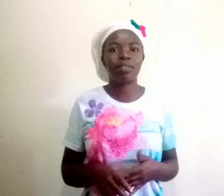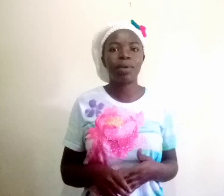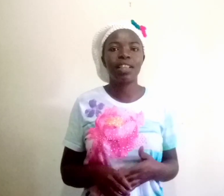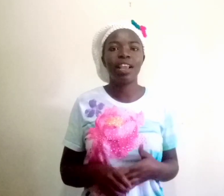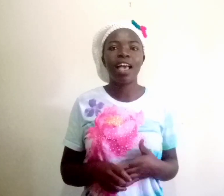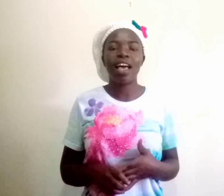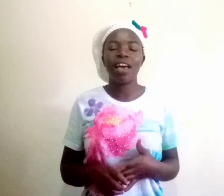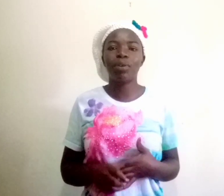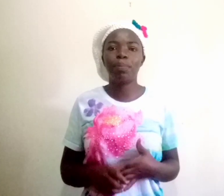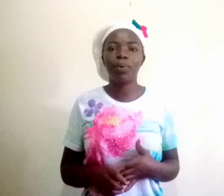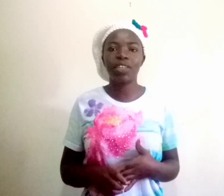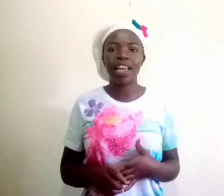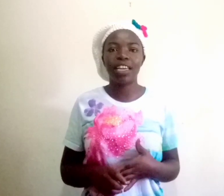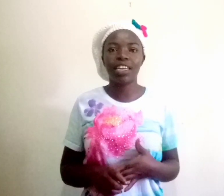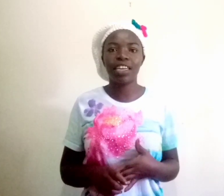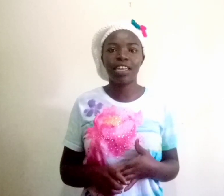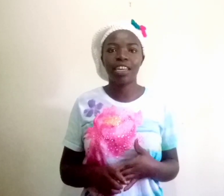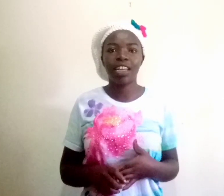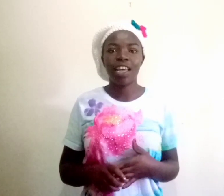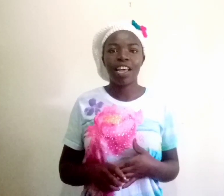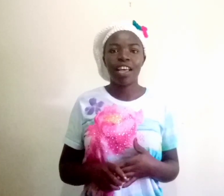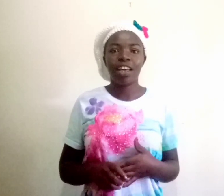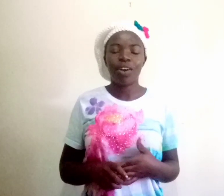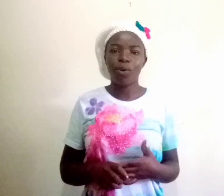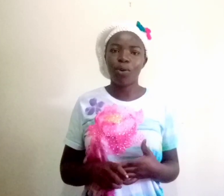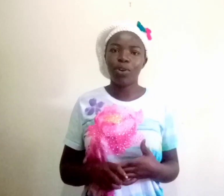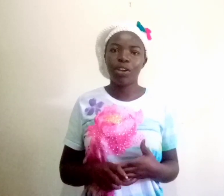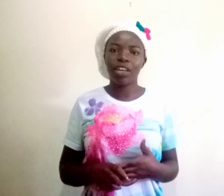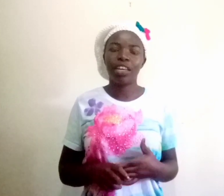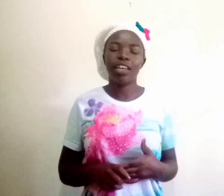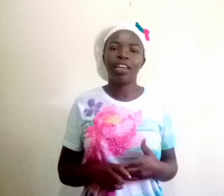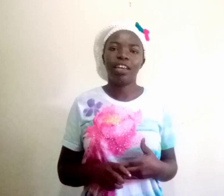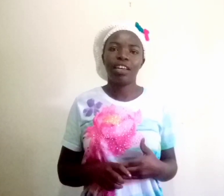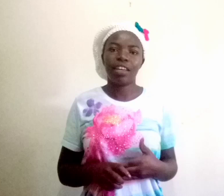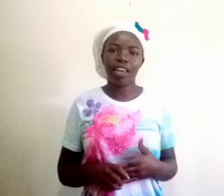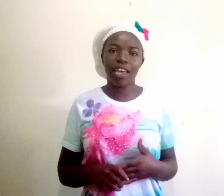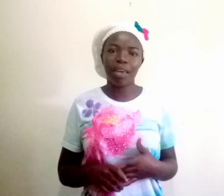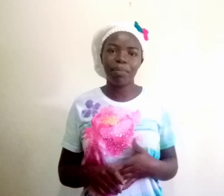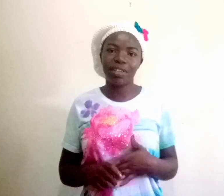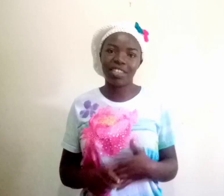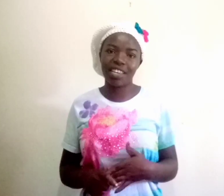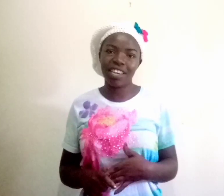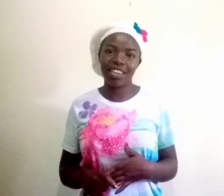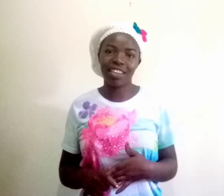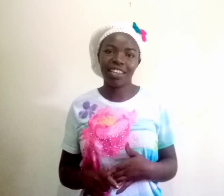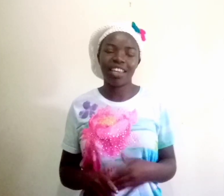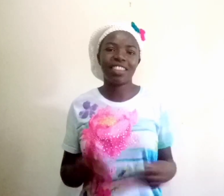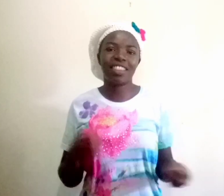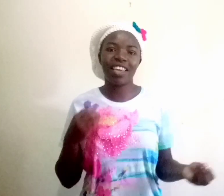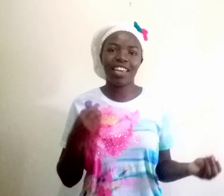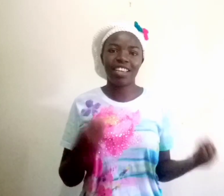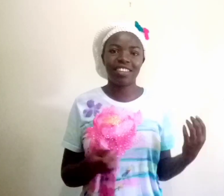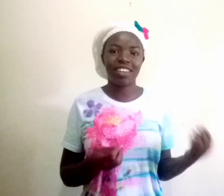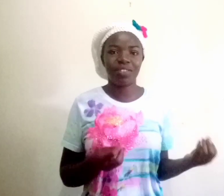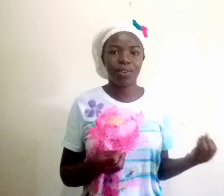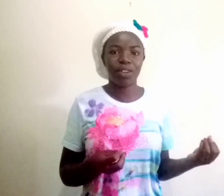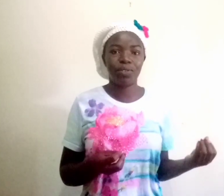spell, I will put a link on ABC, the easiest way to